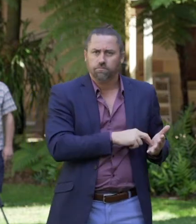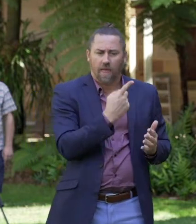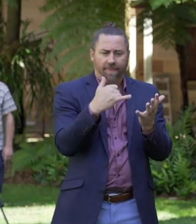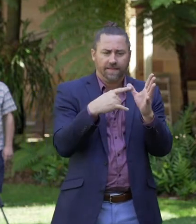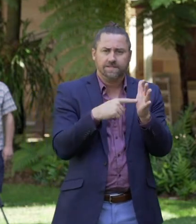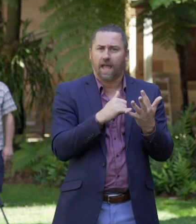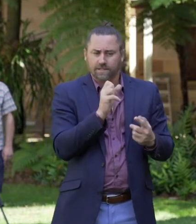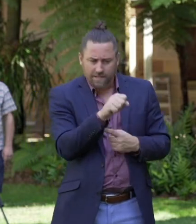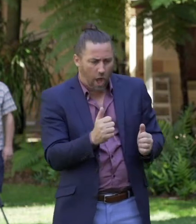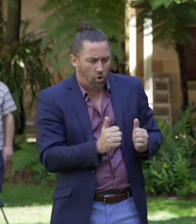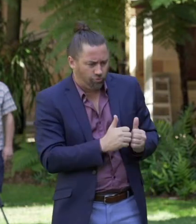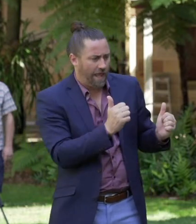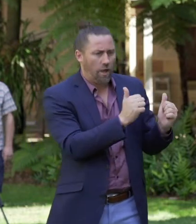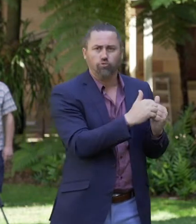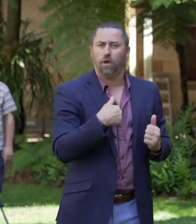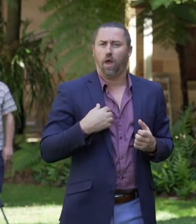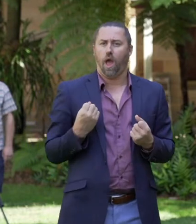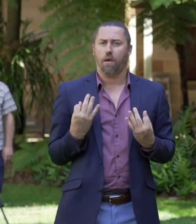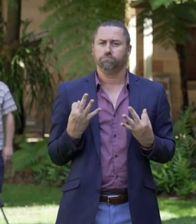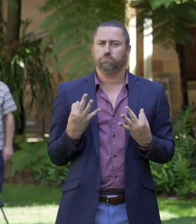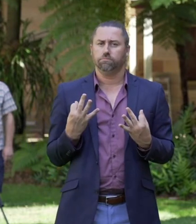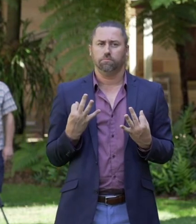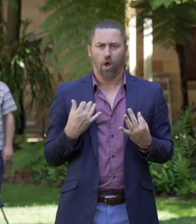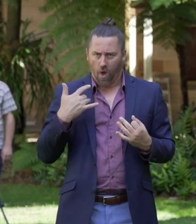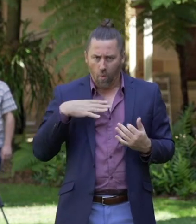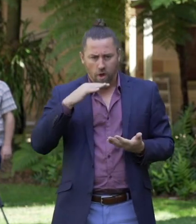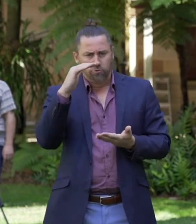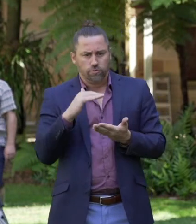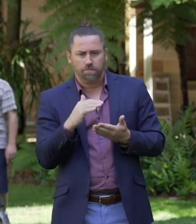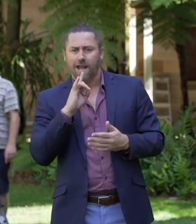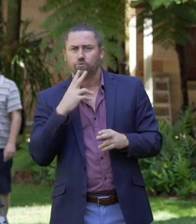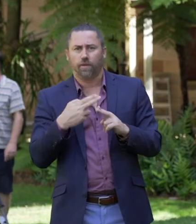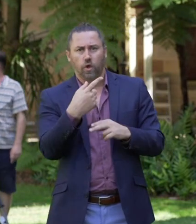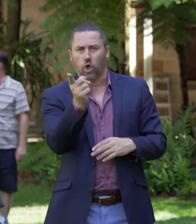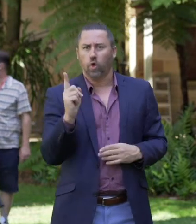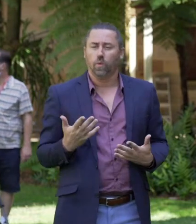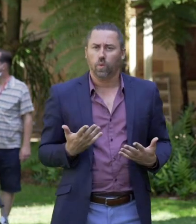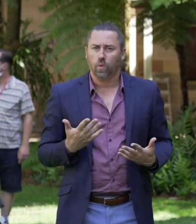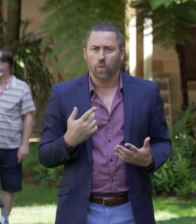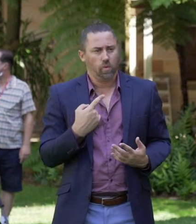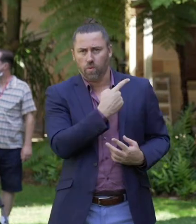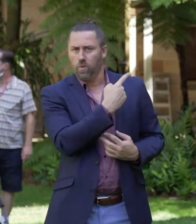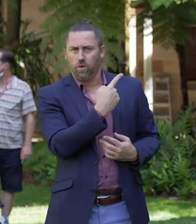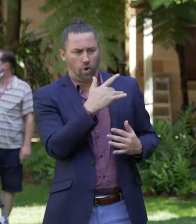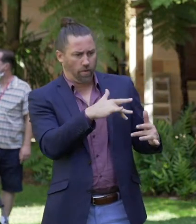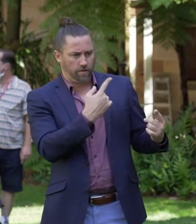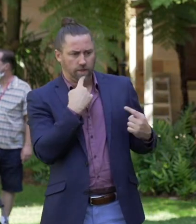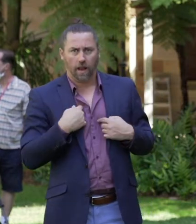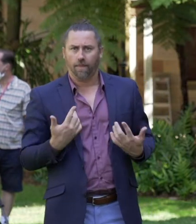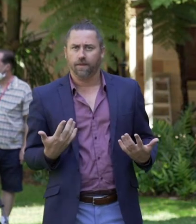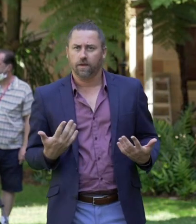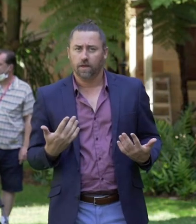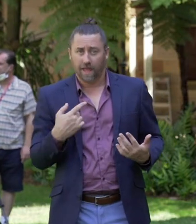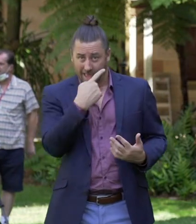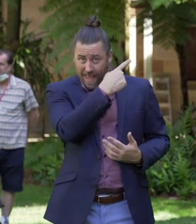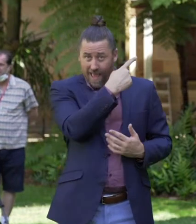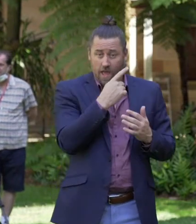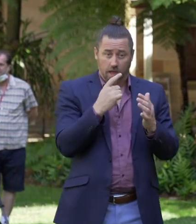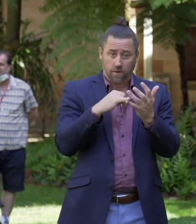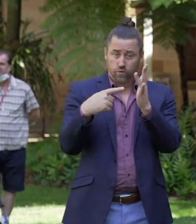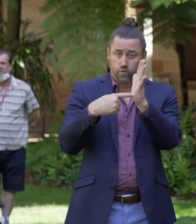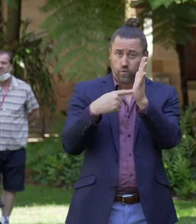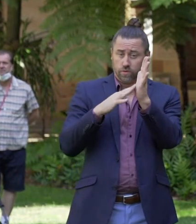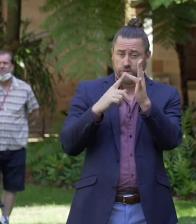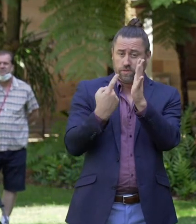more affordable and cheaper electricity here in this state. In fact, what he did was spend $31